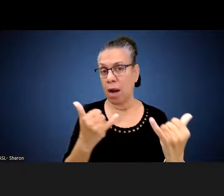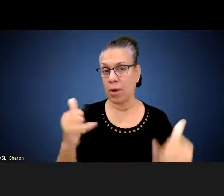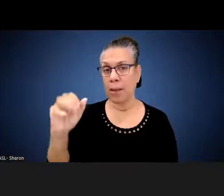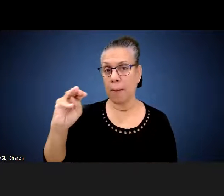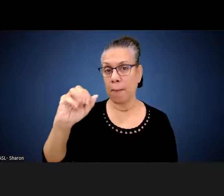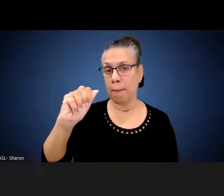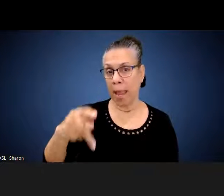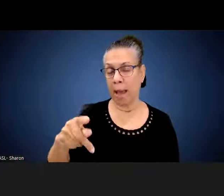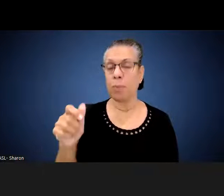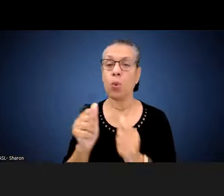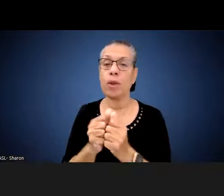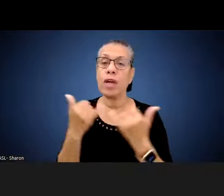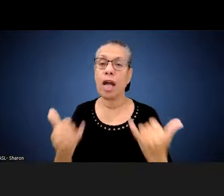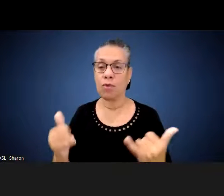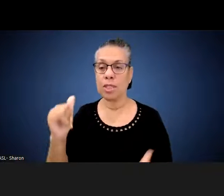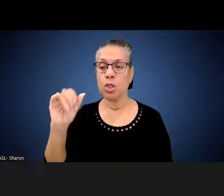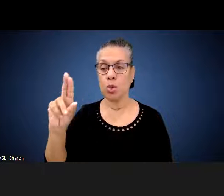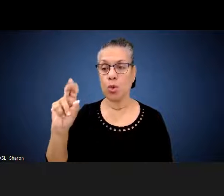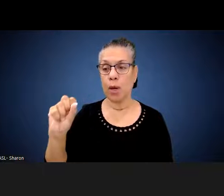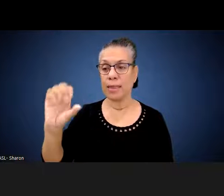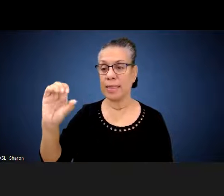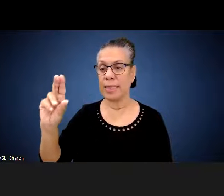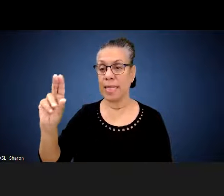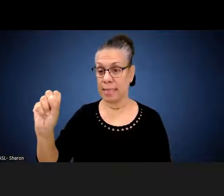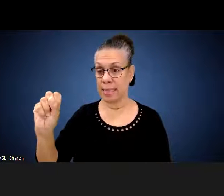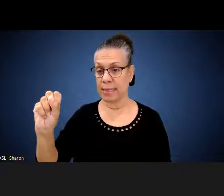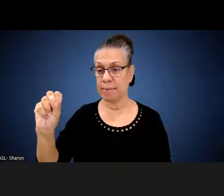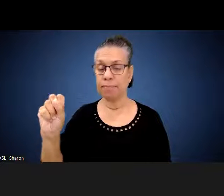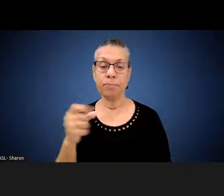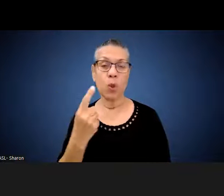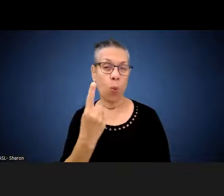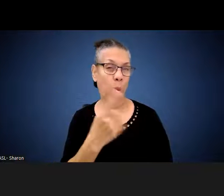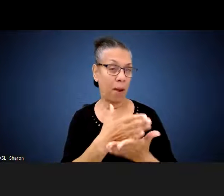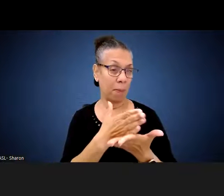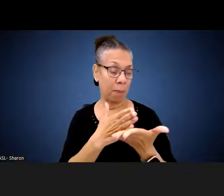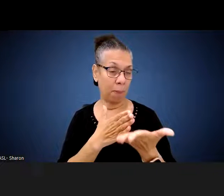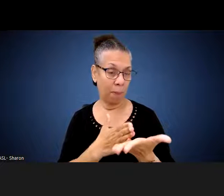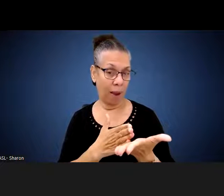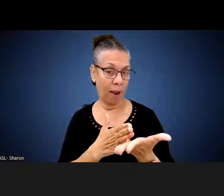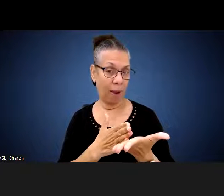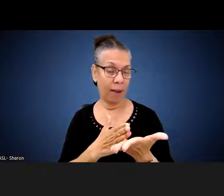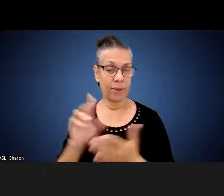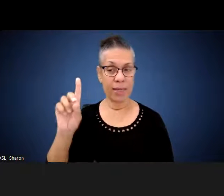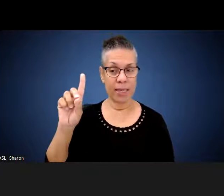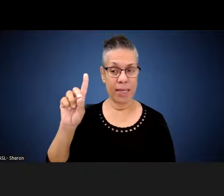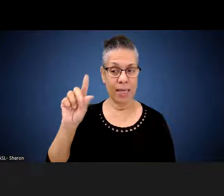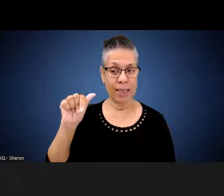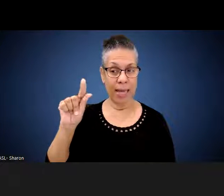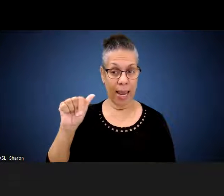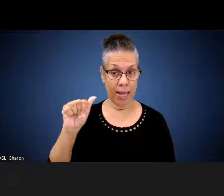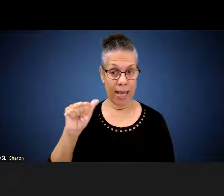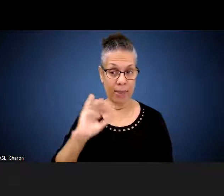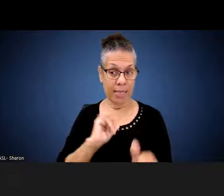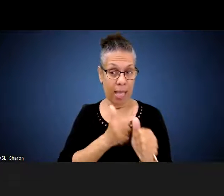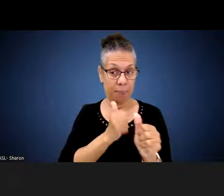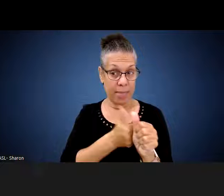US Census. So one portion of this is that the data update that we are